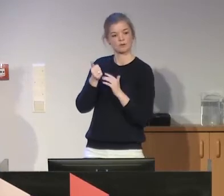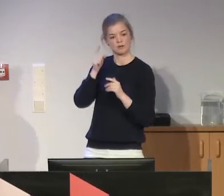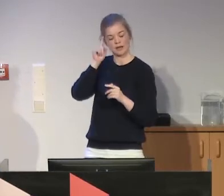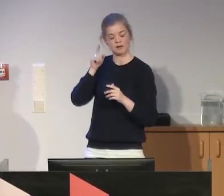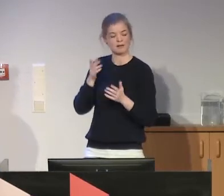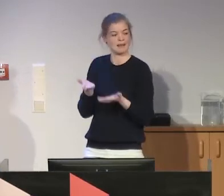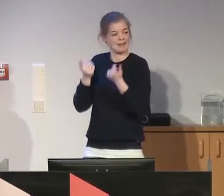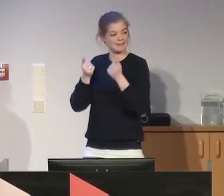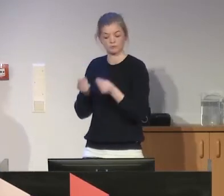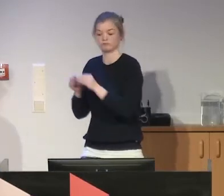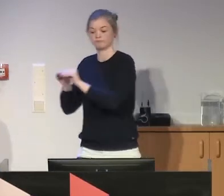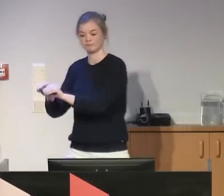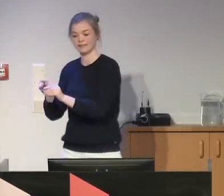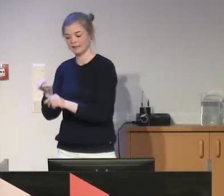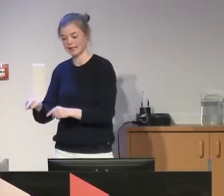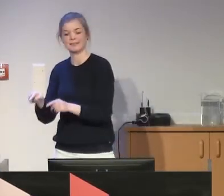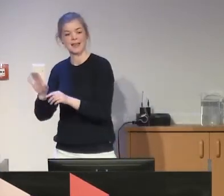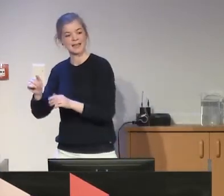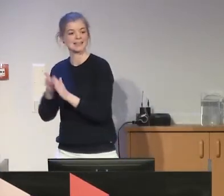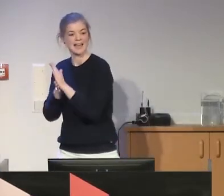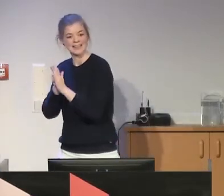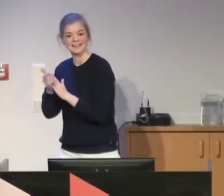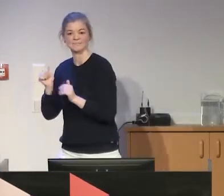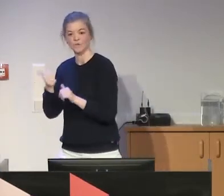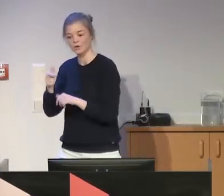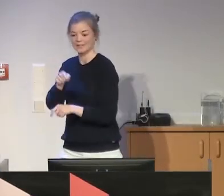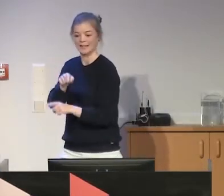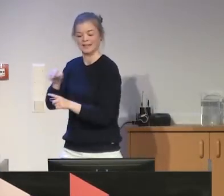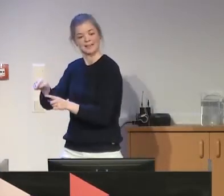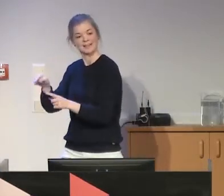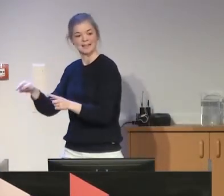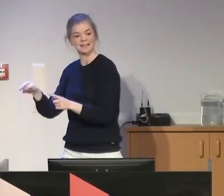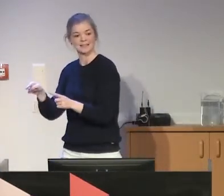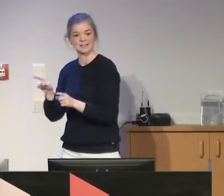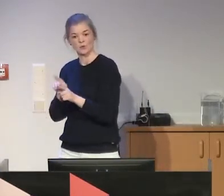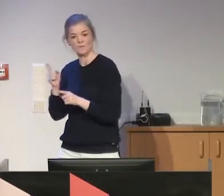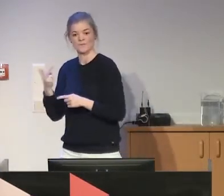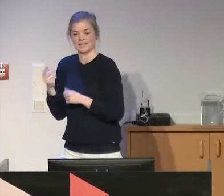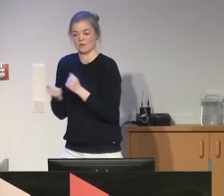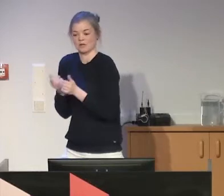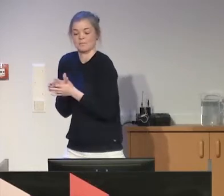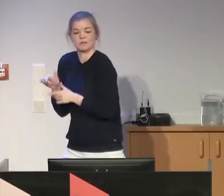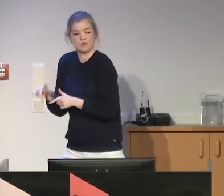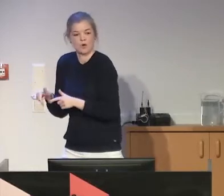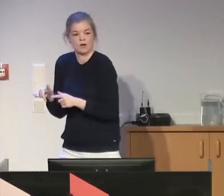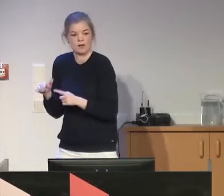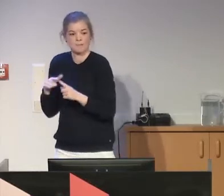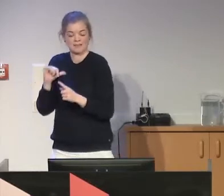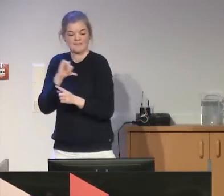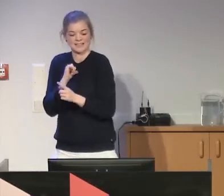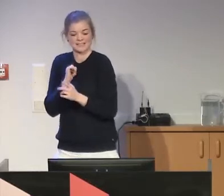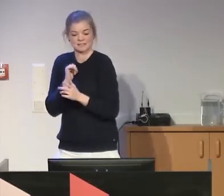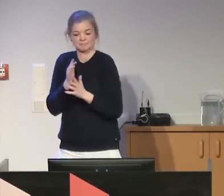and blind person. So it's easier maybe to just go into it when you know already the signs.